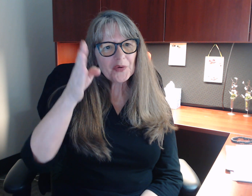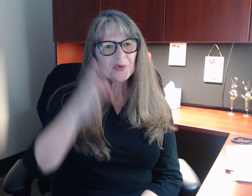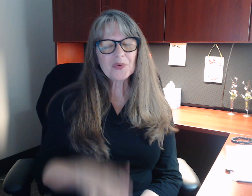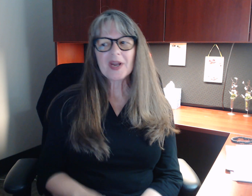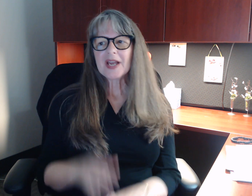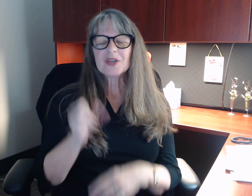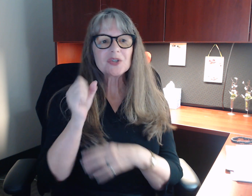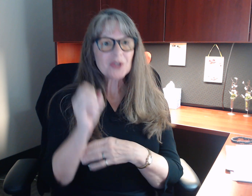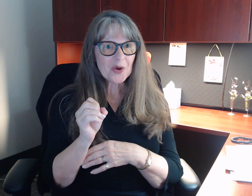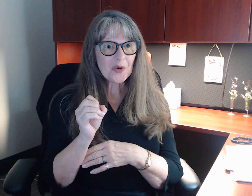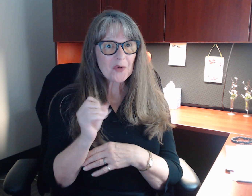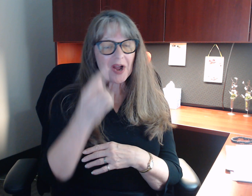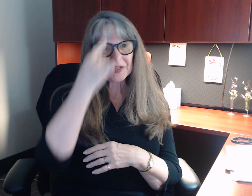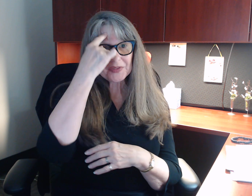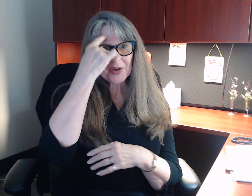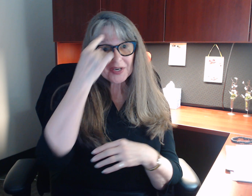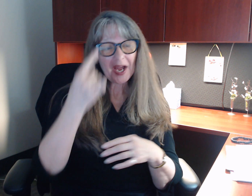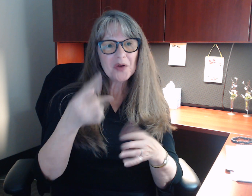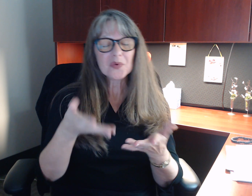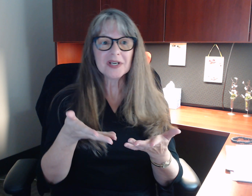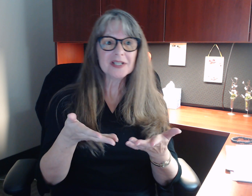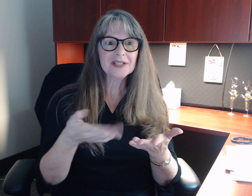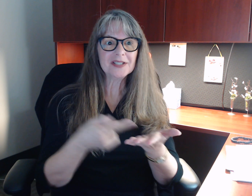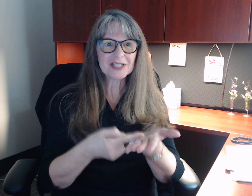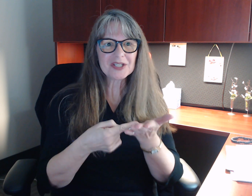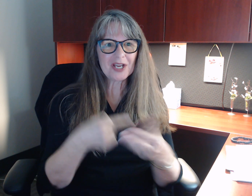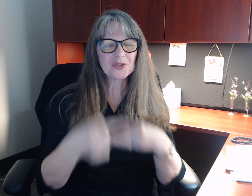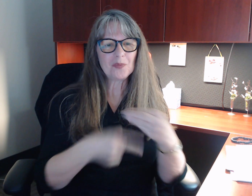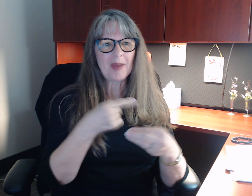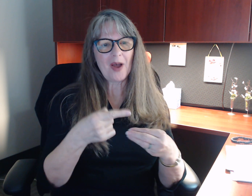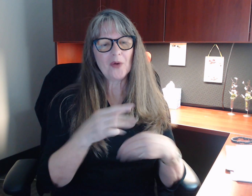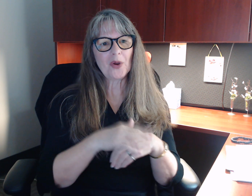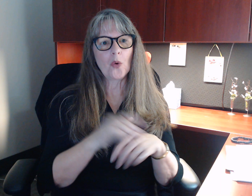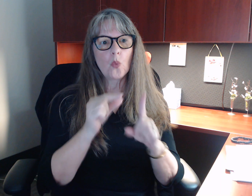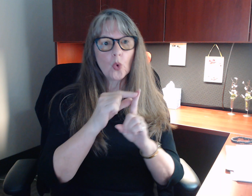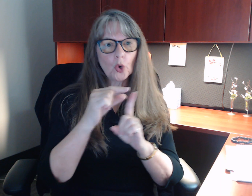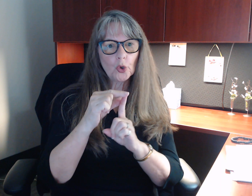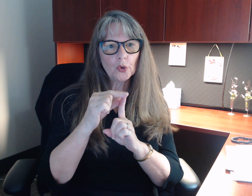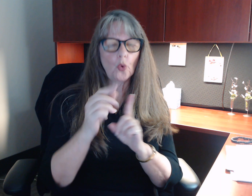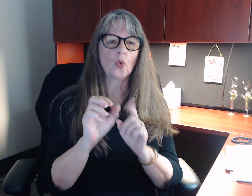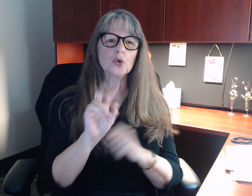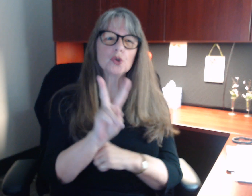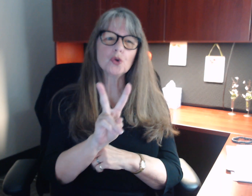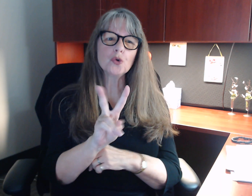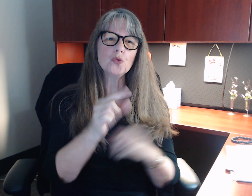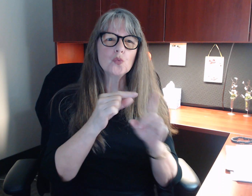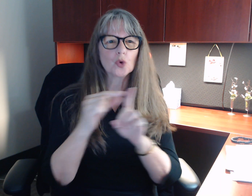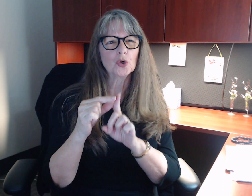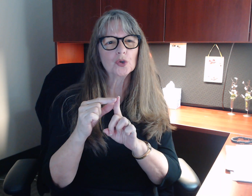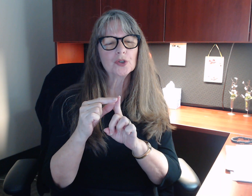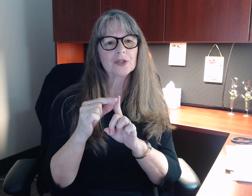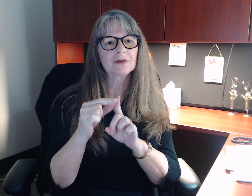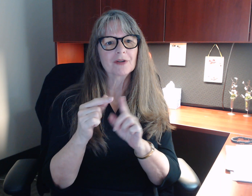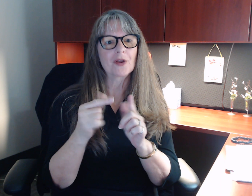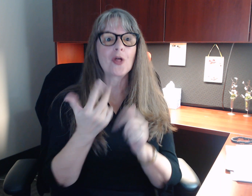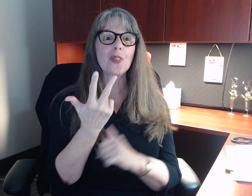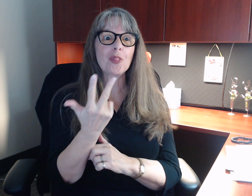Hello. So I thought I would discuss about a word or two words,